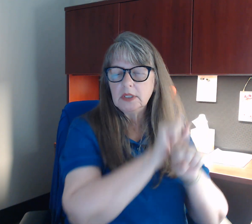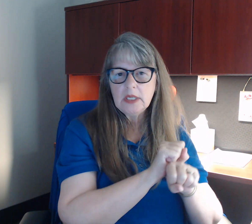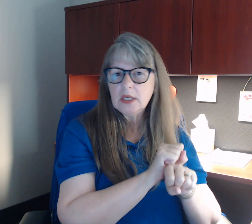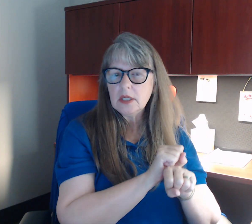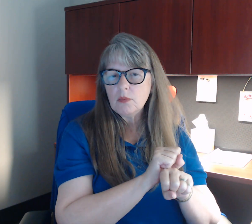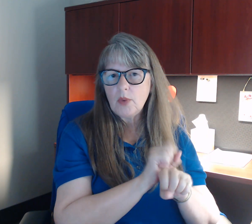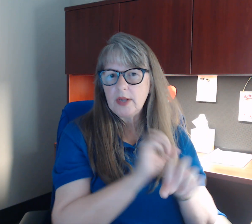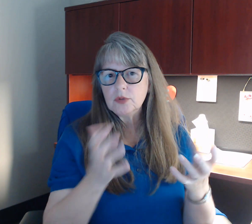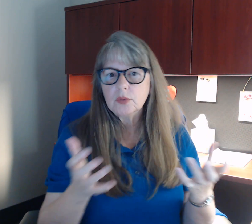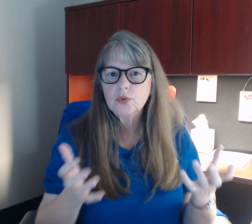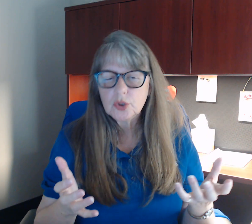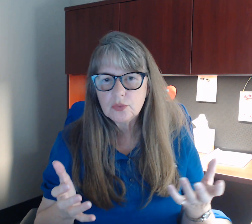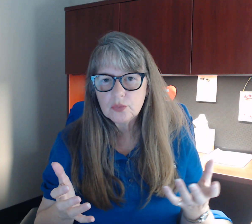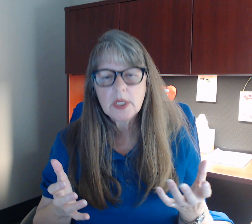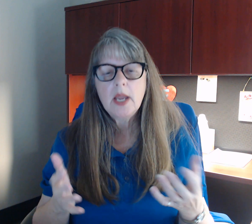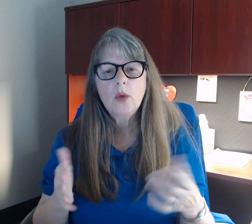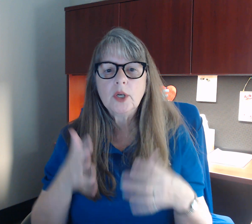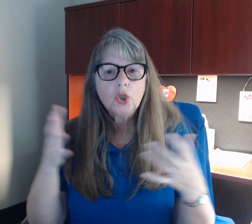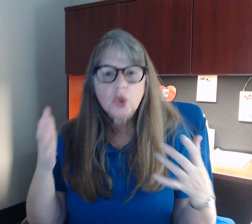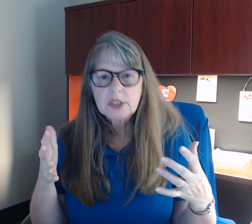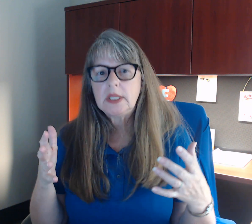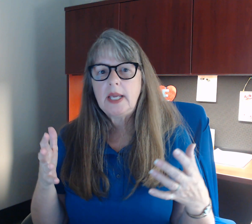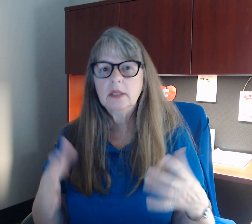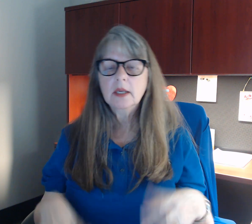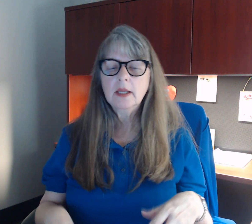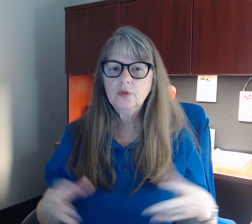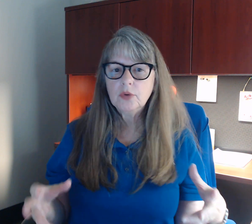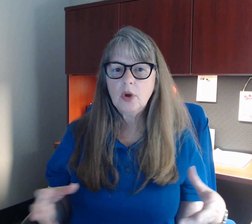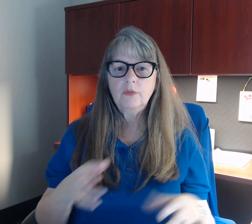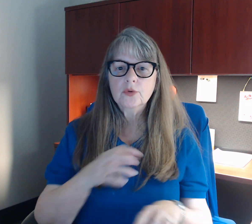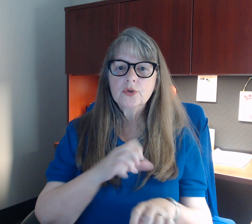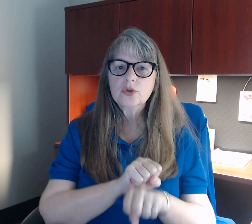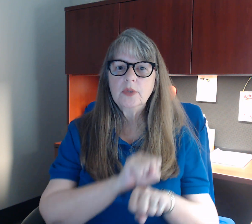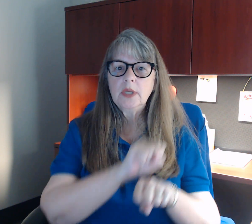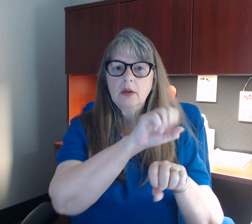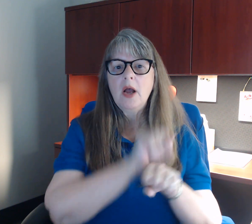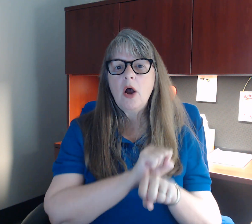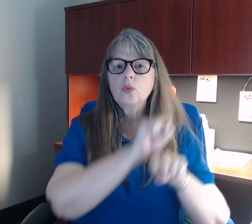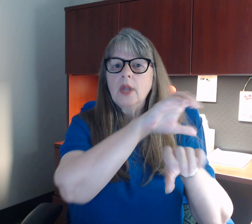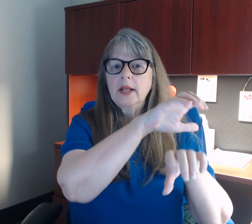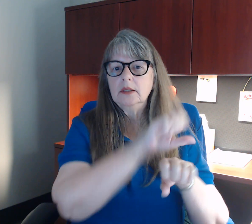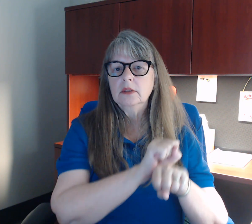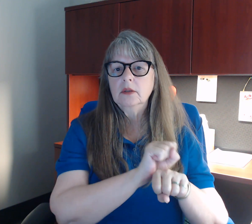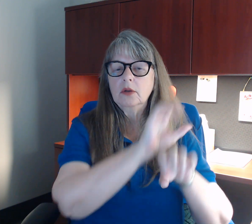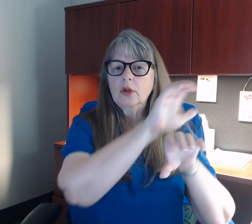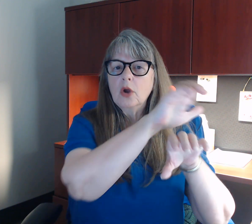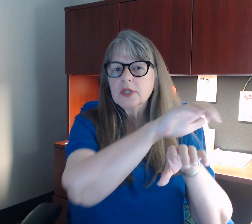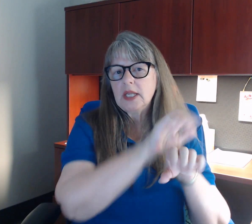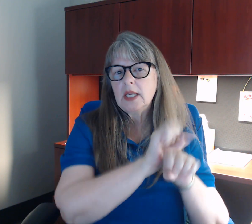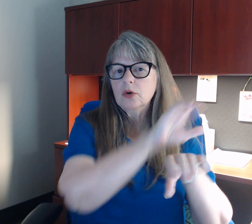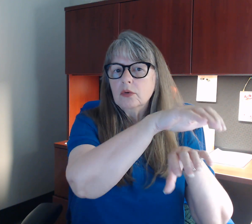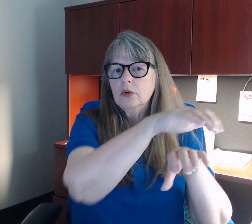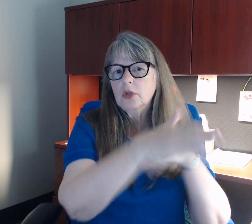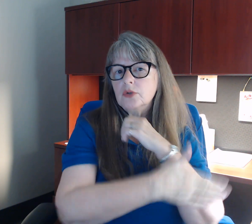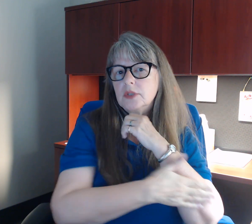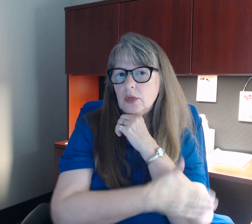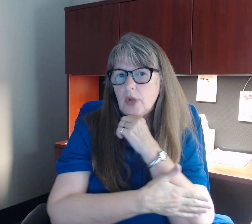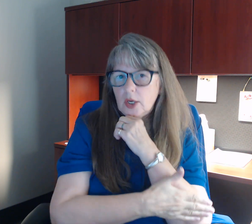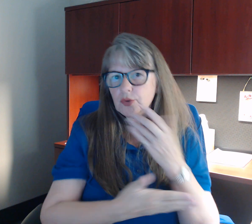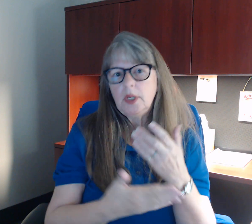any way you so choose, what it looks like. If you're just doing a hill, oh, like go to the hill country,